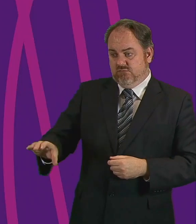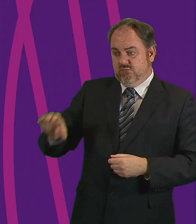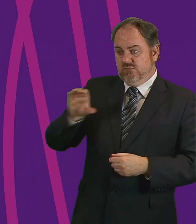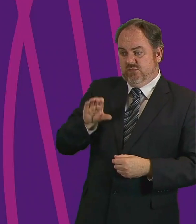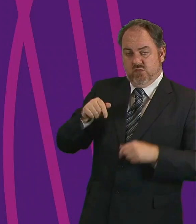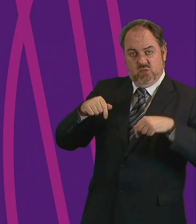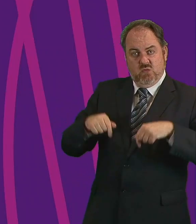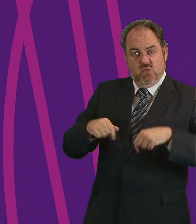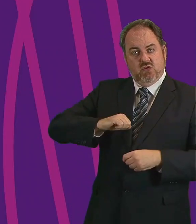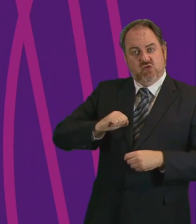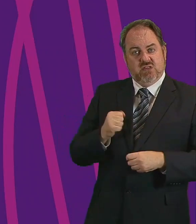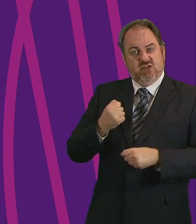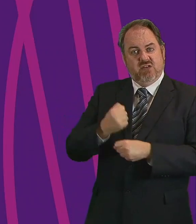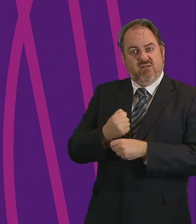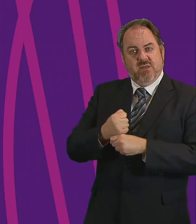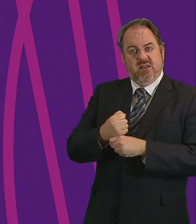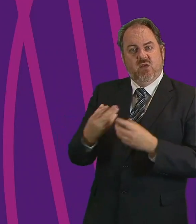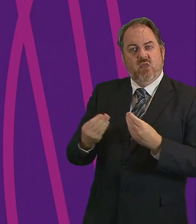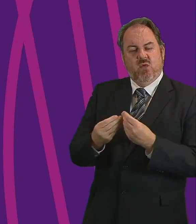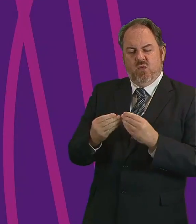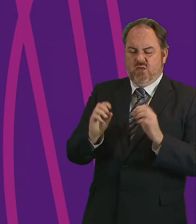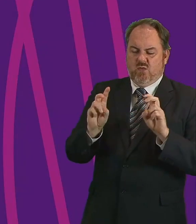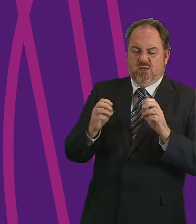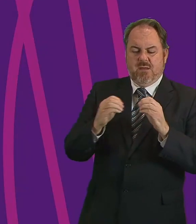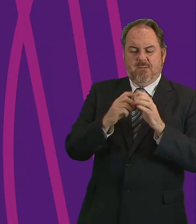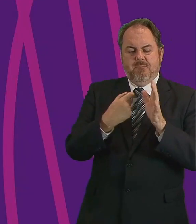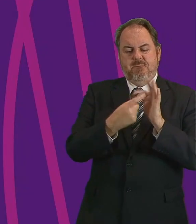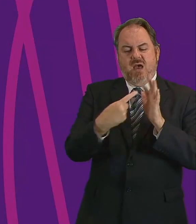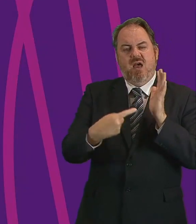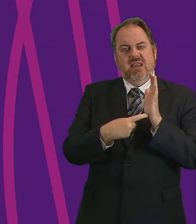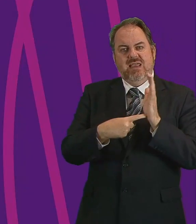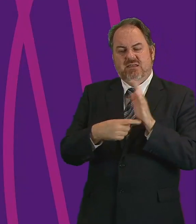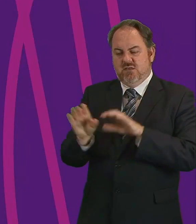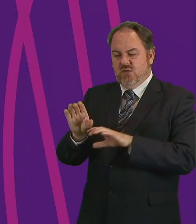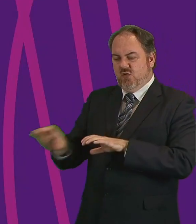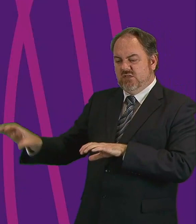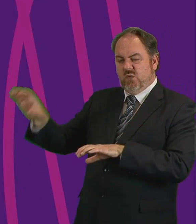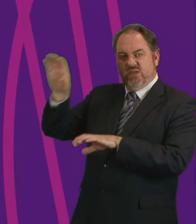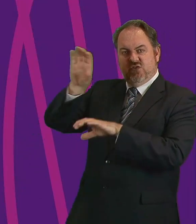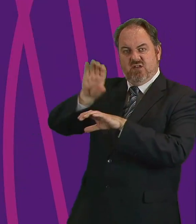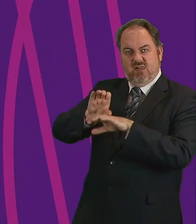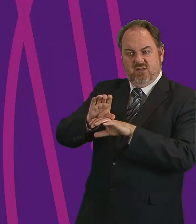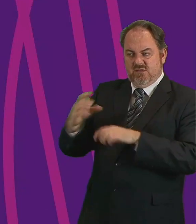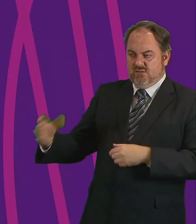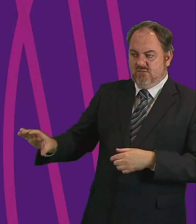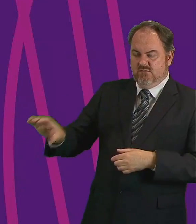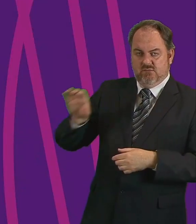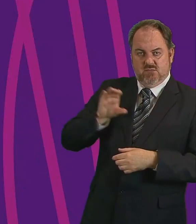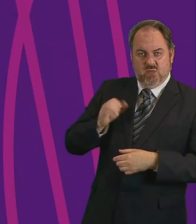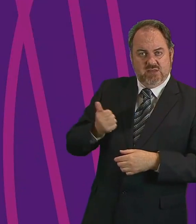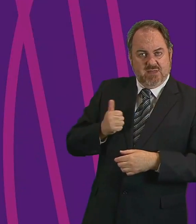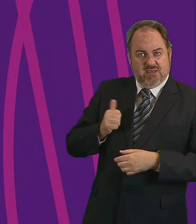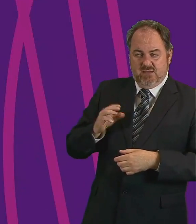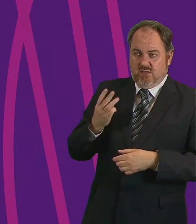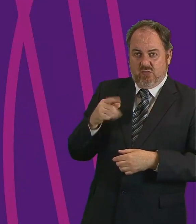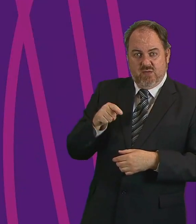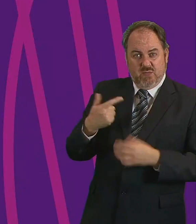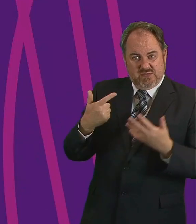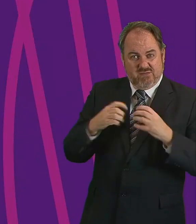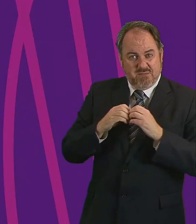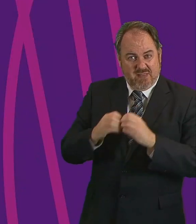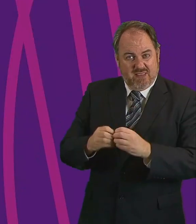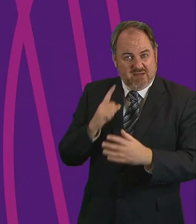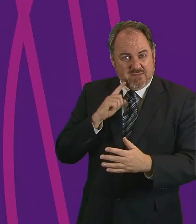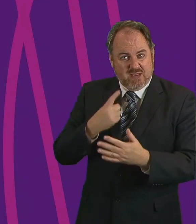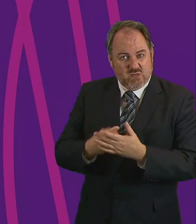Scottish Government through Barnett consequentials. And although the Cabinet Secretary is correct that initial announcements are estimates, so